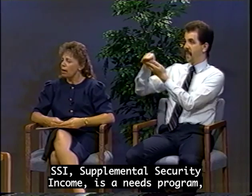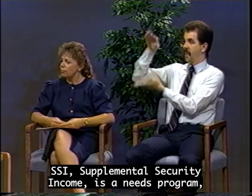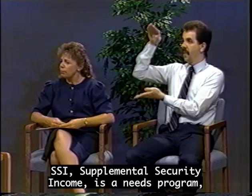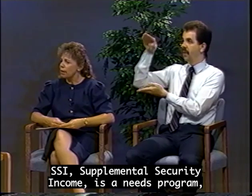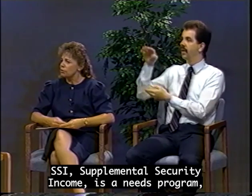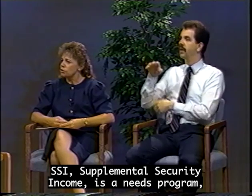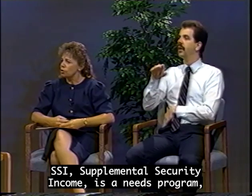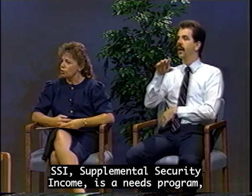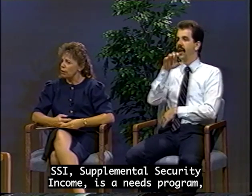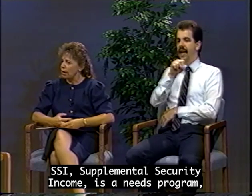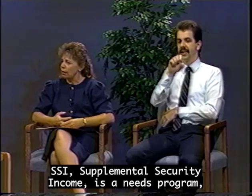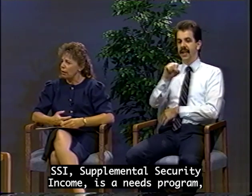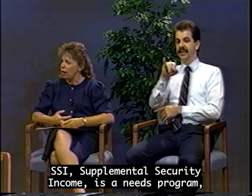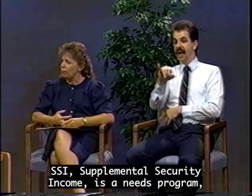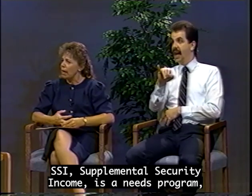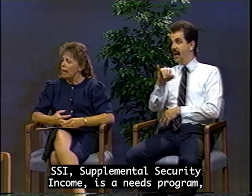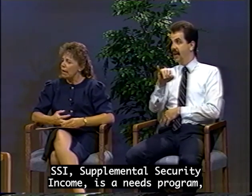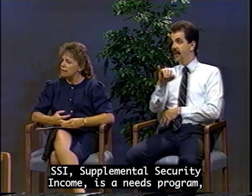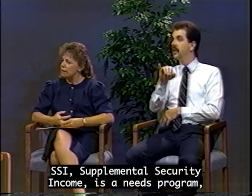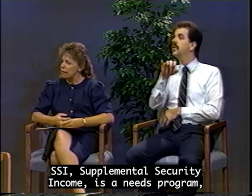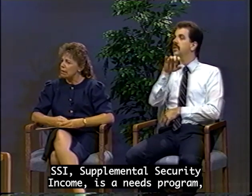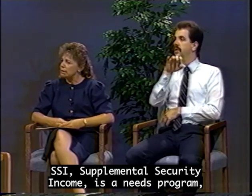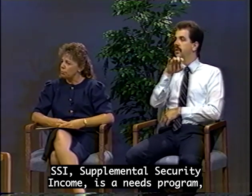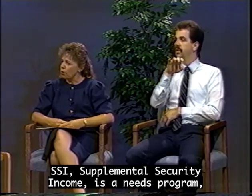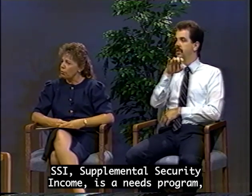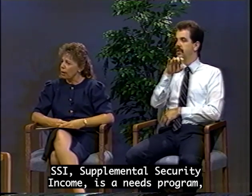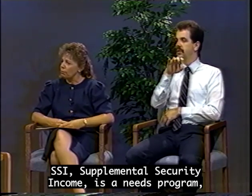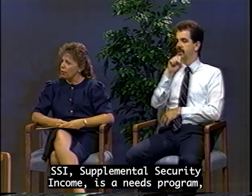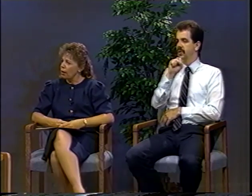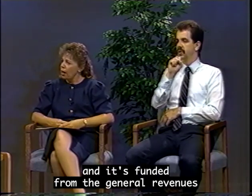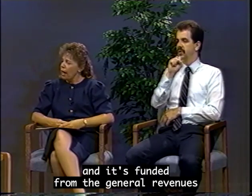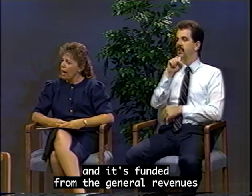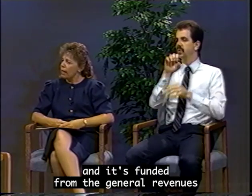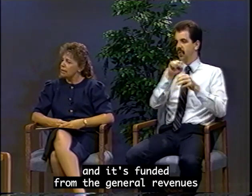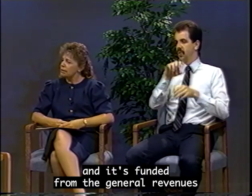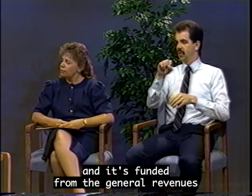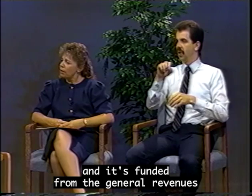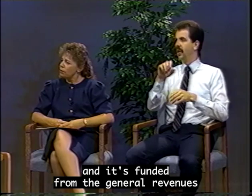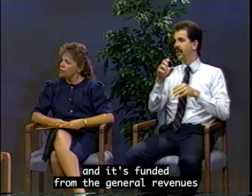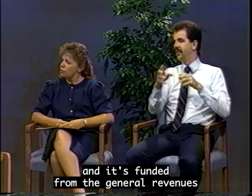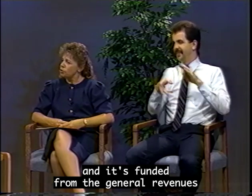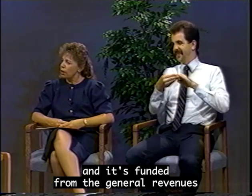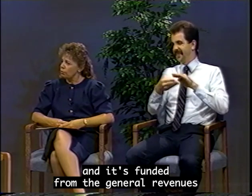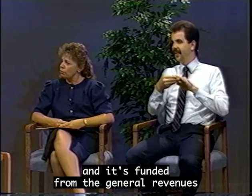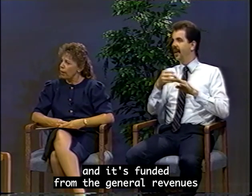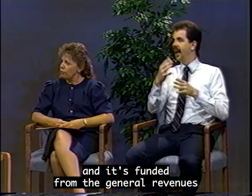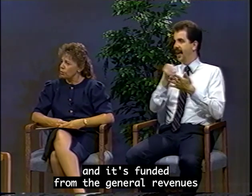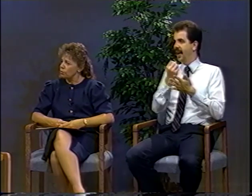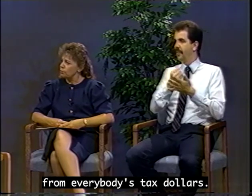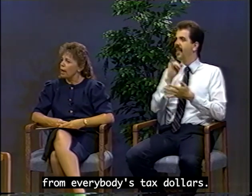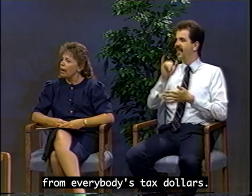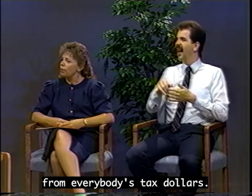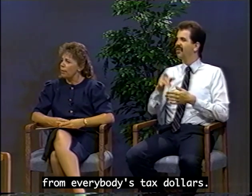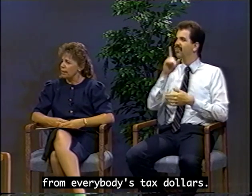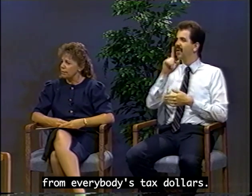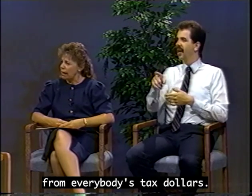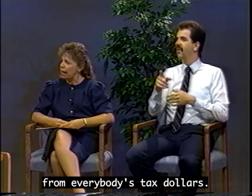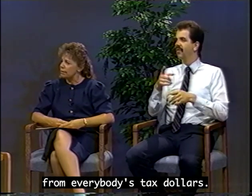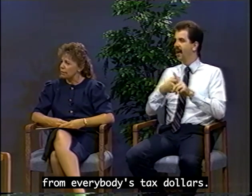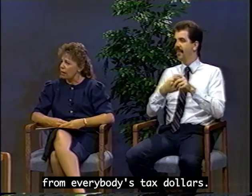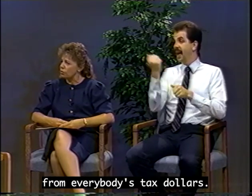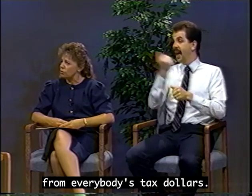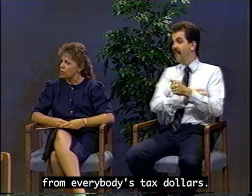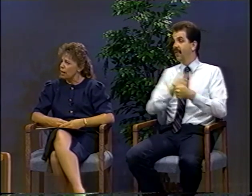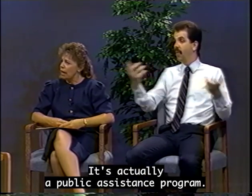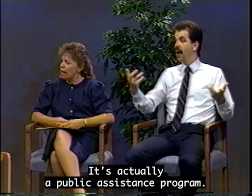SSI, Supplemental Security Income, is a needs program, and it's funded from the general revenues, from everybody's